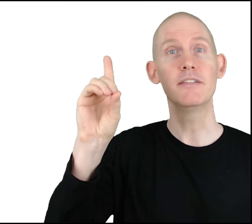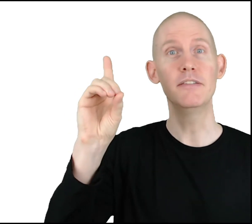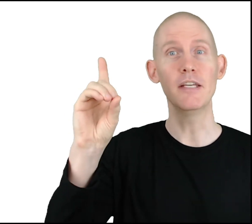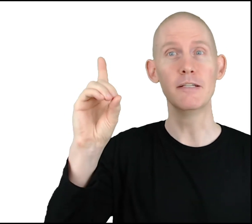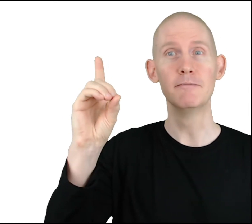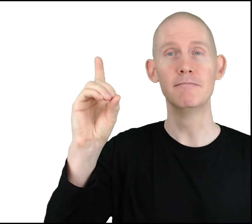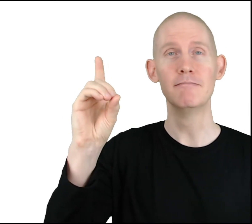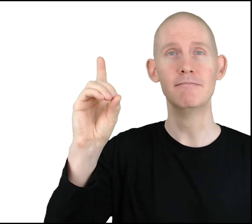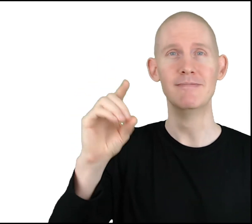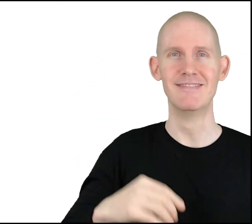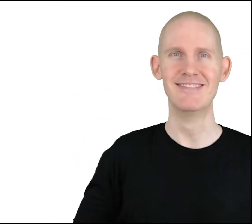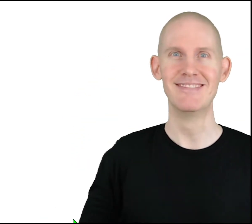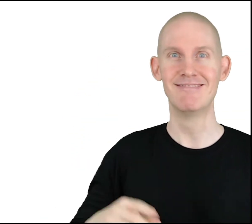D.